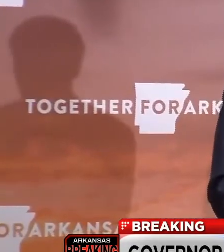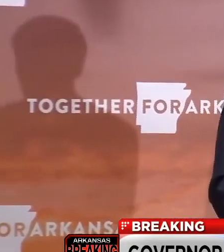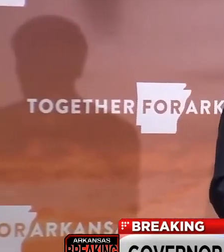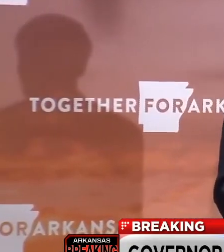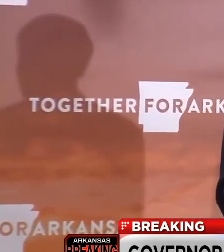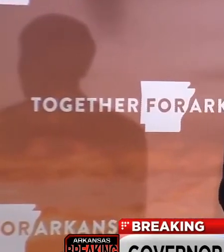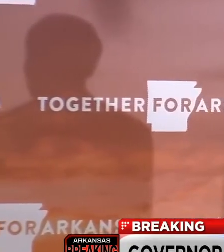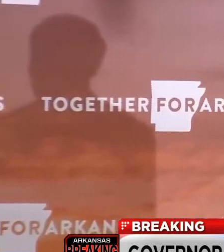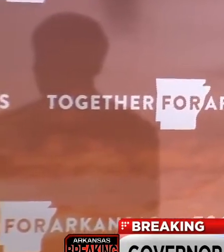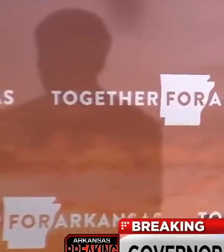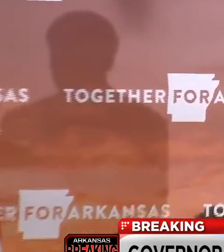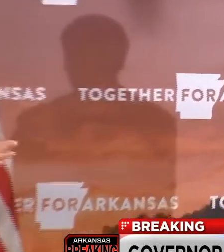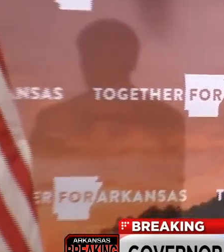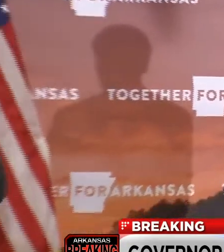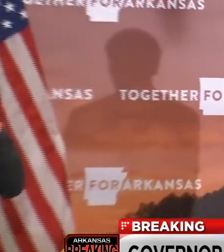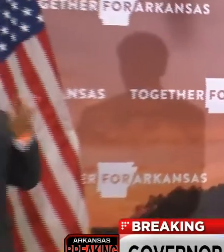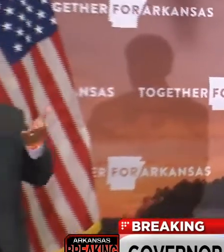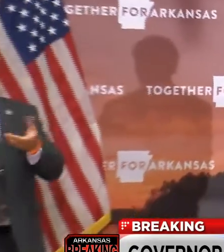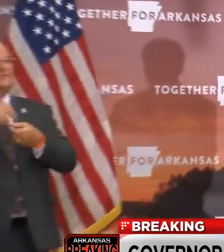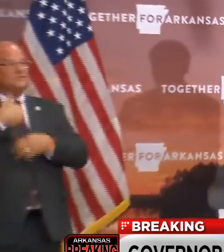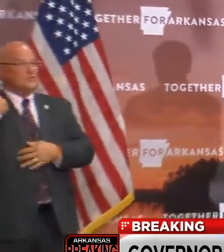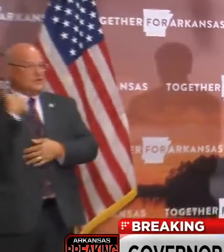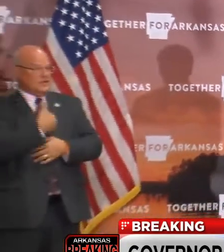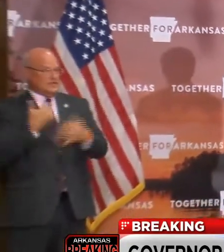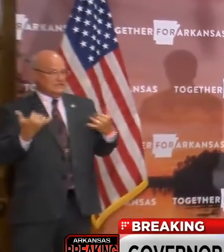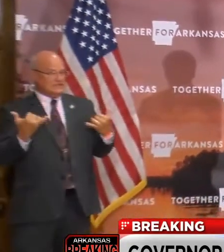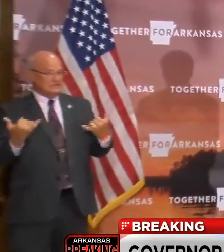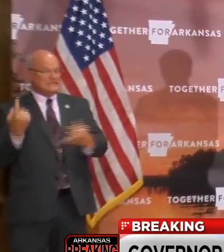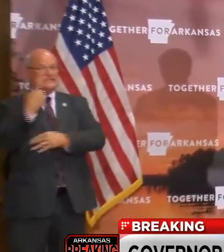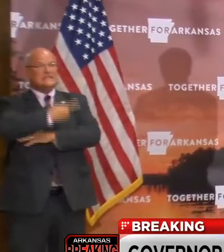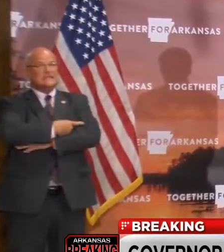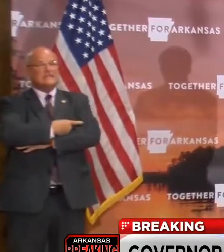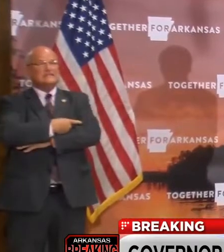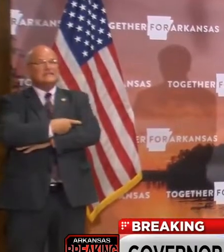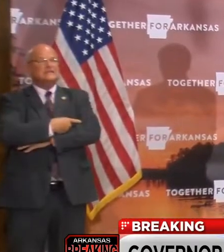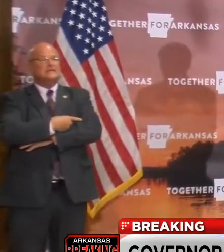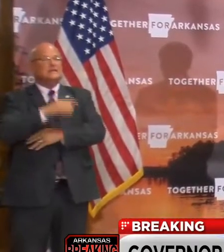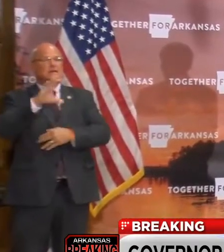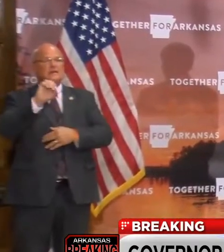Good afternoon, everyone. Thanks for joining for today's